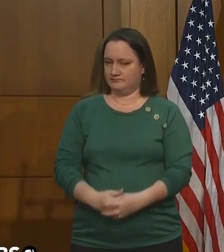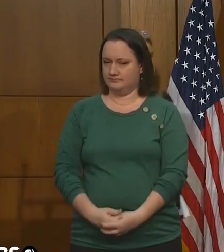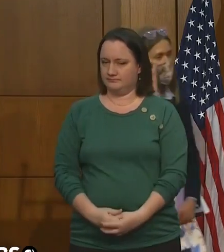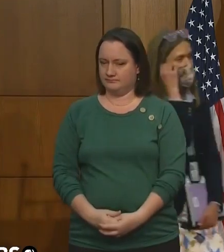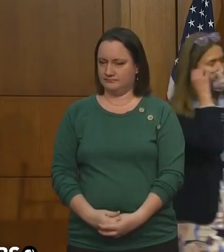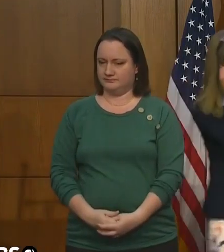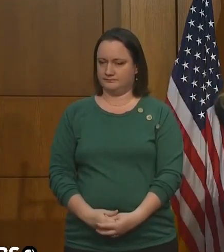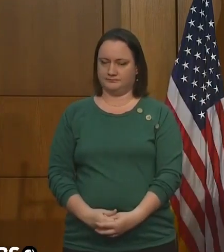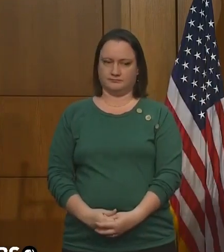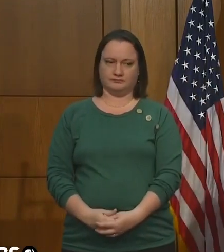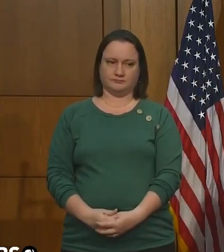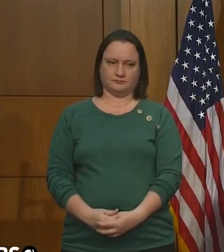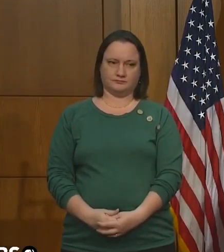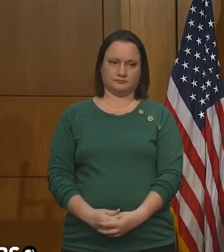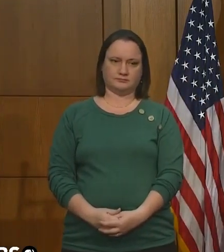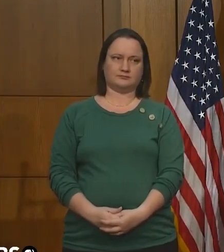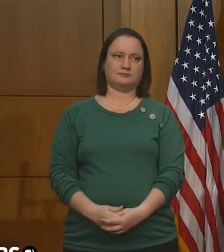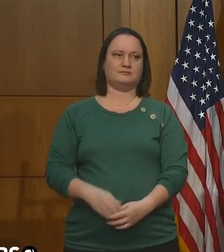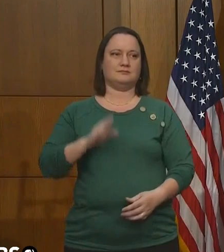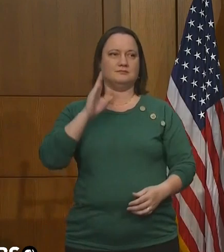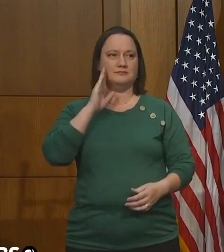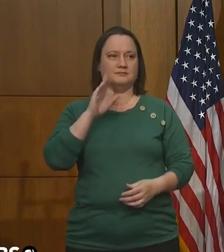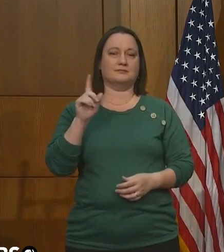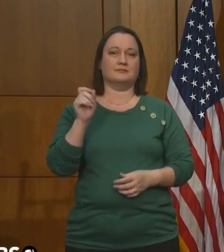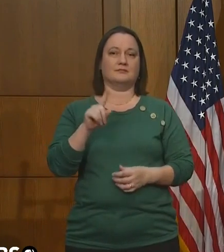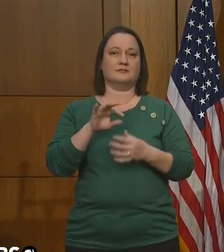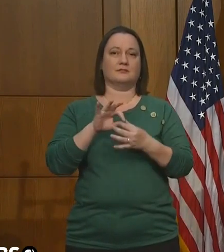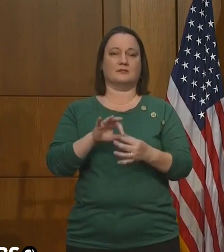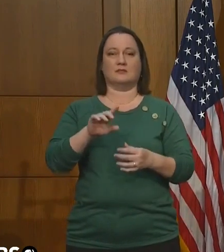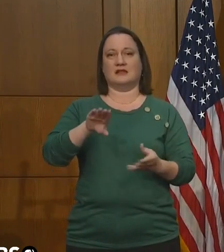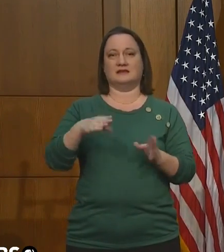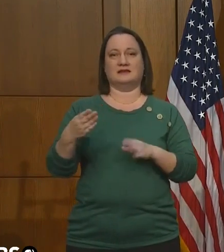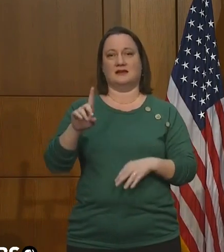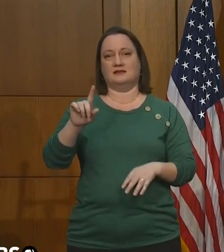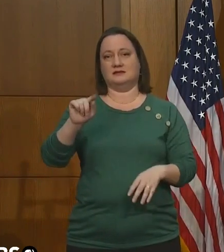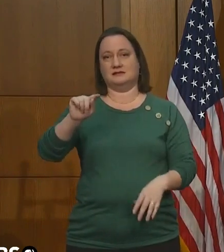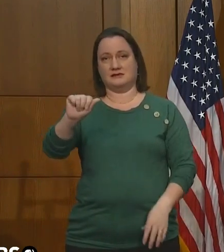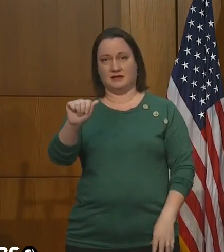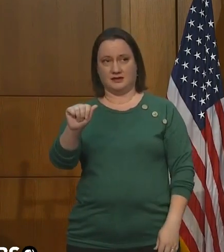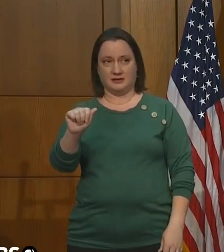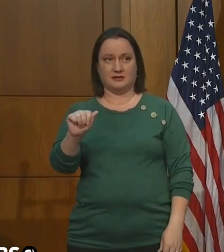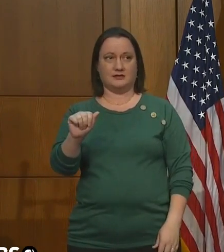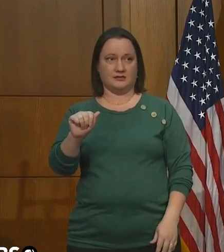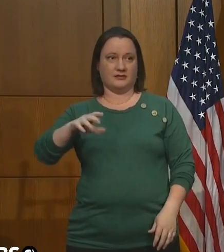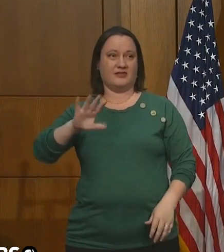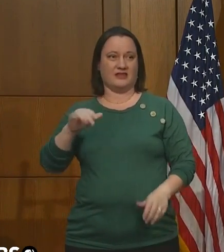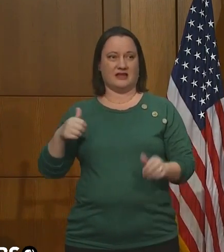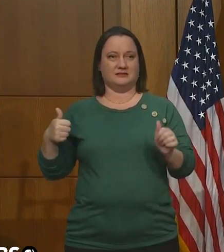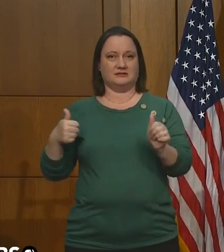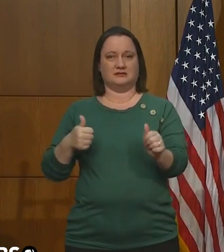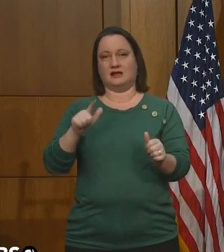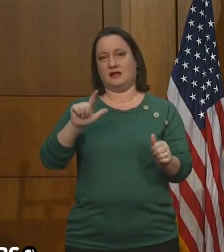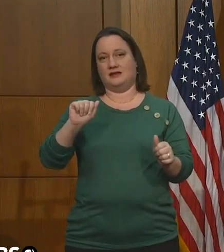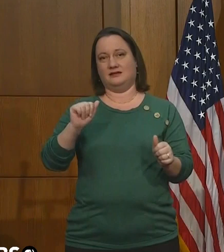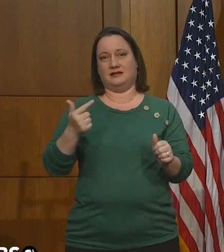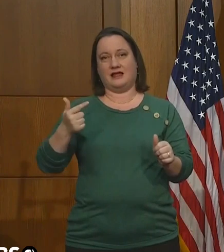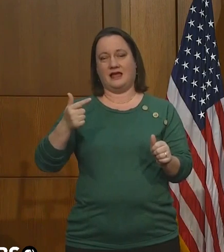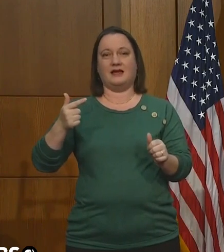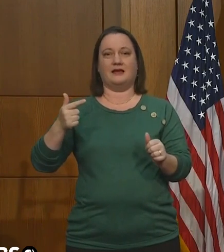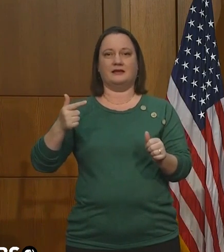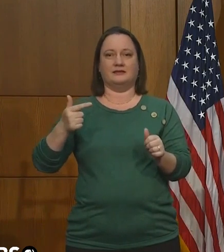that. Mm-hmm. Hi, the question was about the death data, and death data is a lagging indicator, so it does